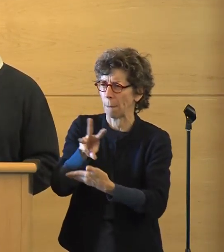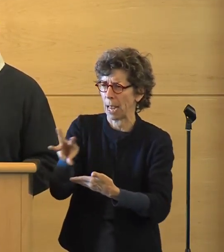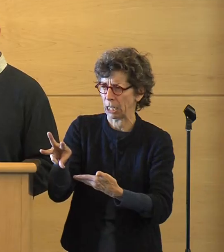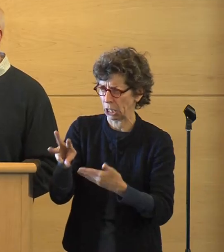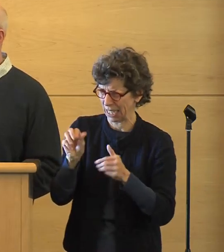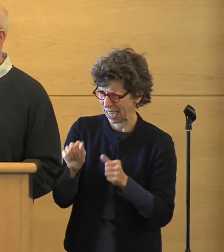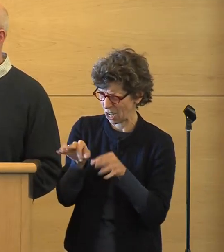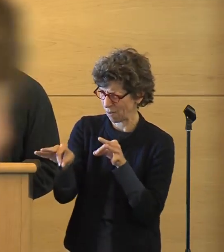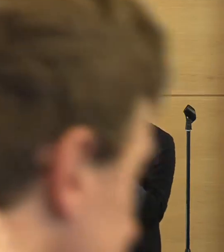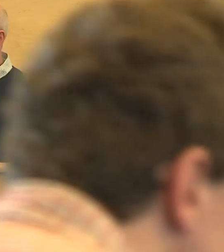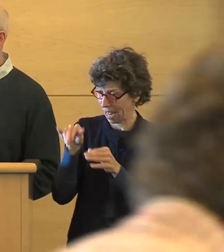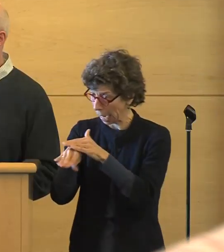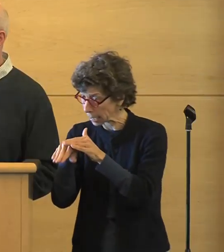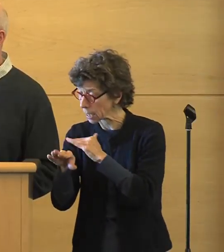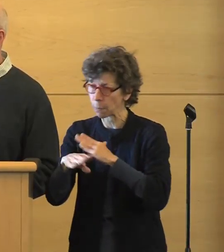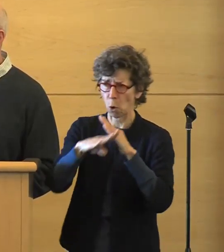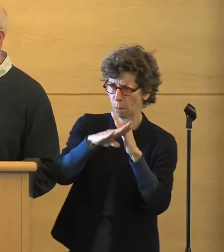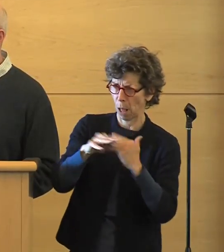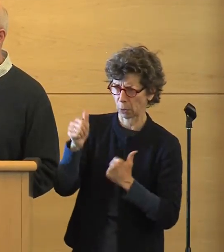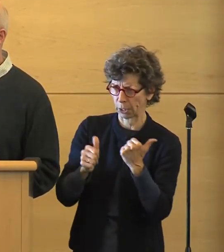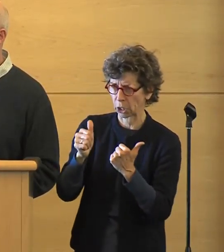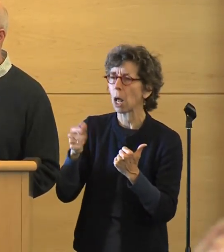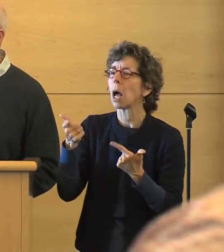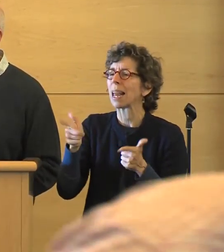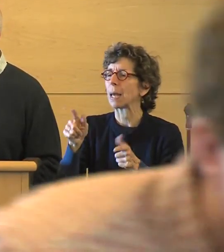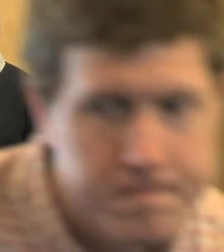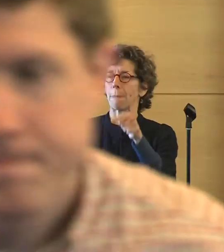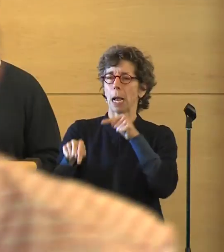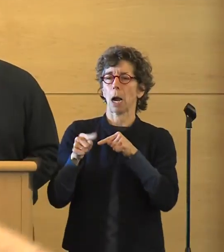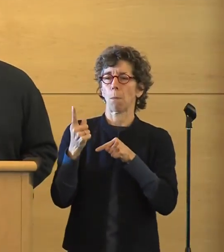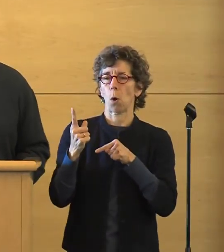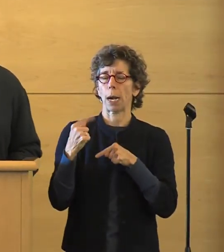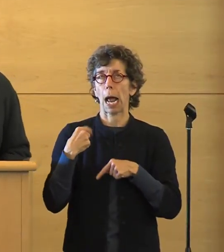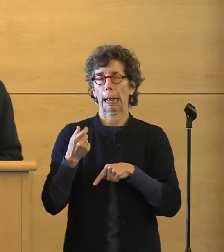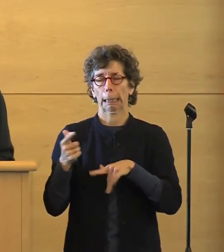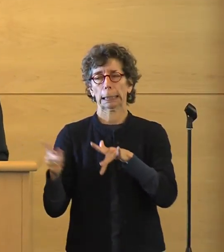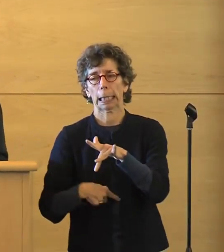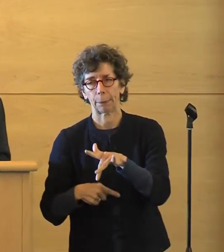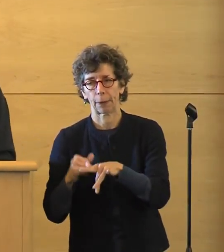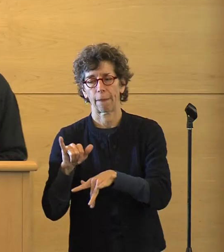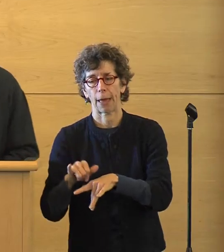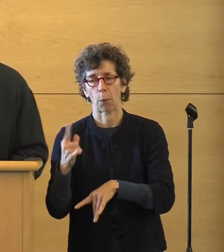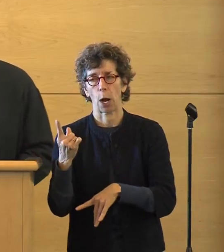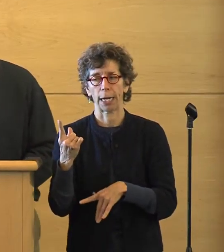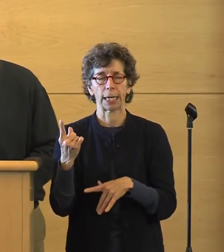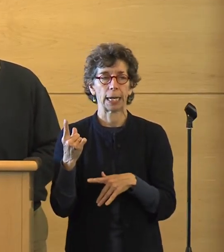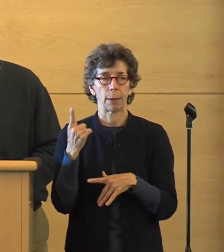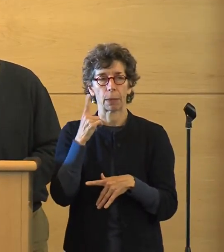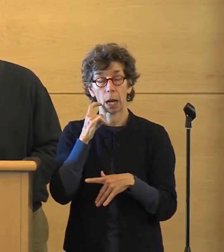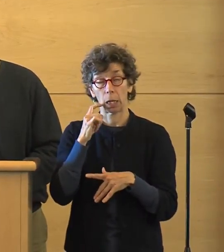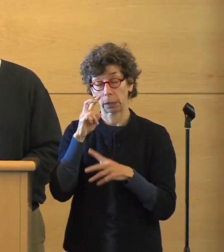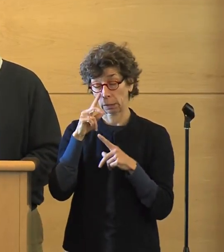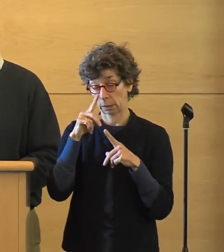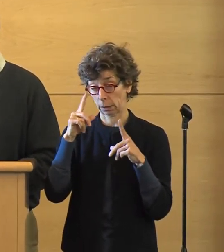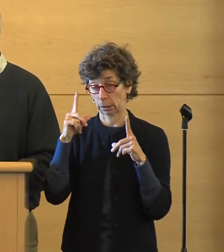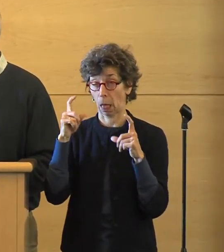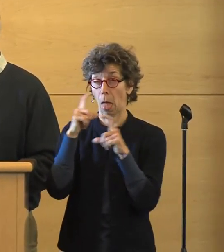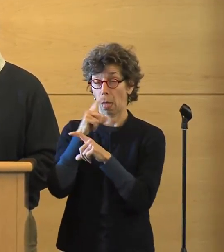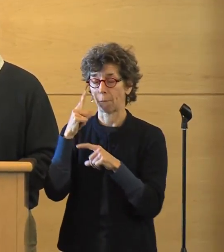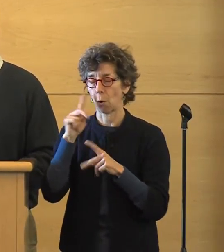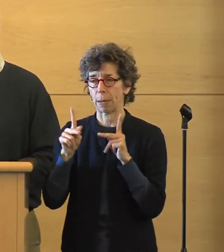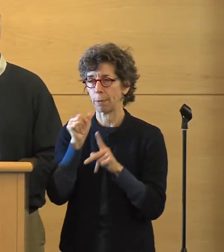I just want you to talk a little bit about that, if you would. Just talk about those moving graphical